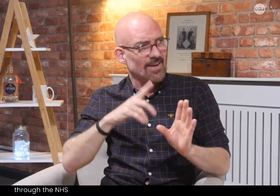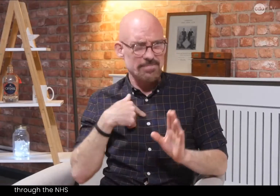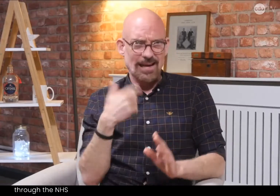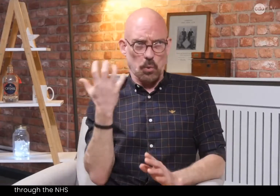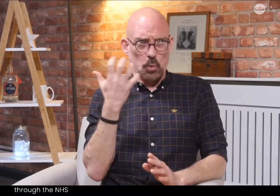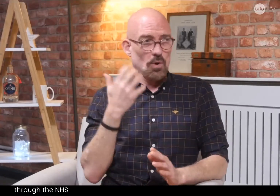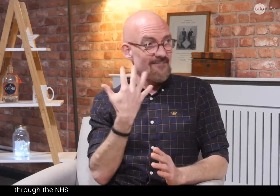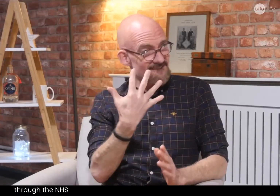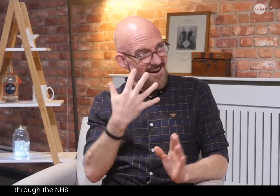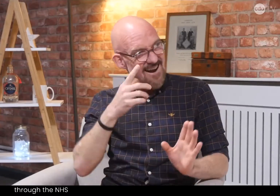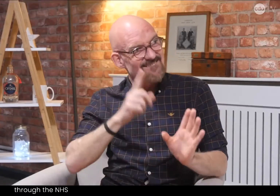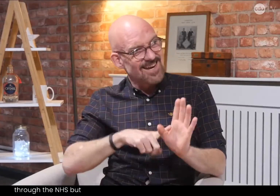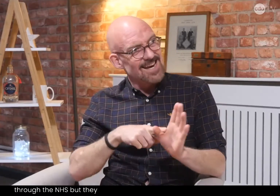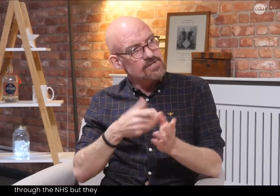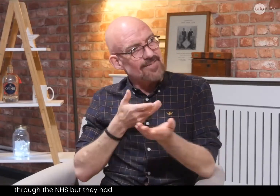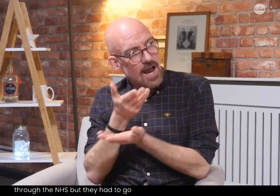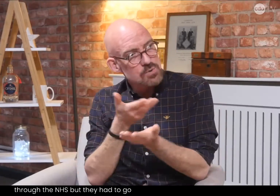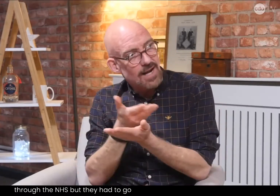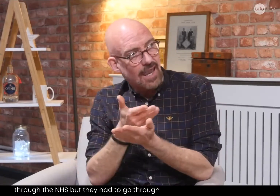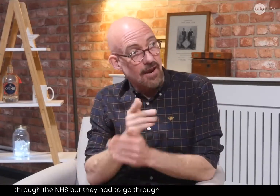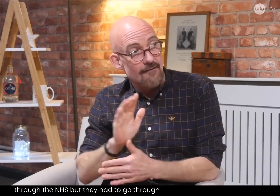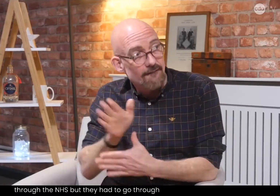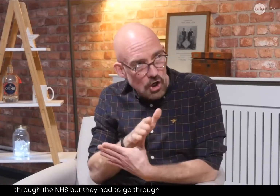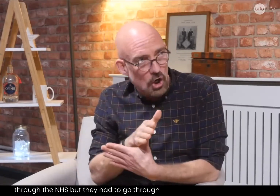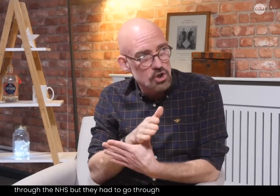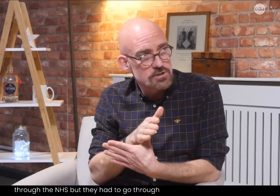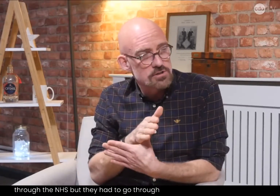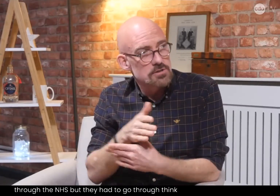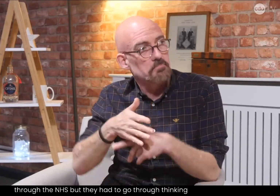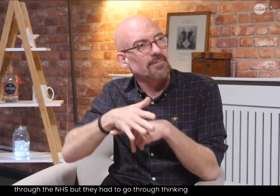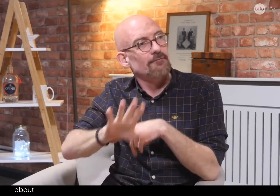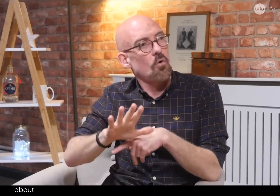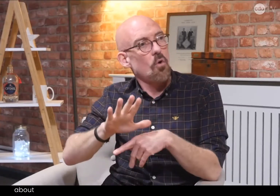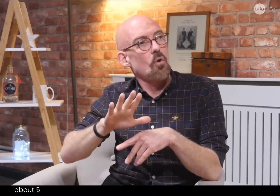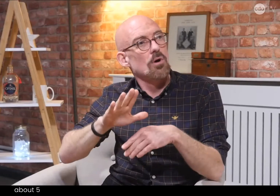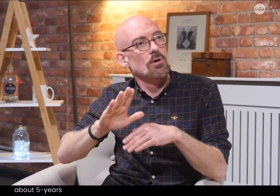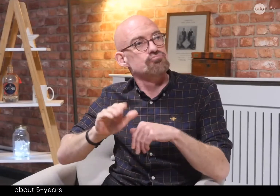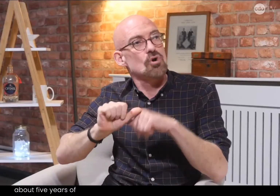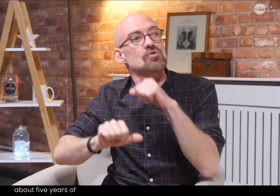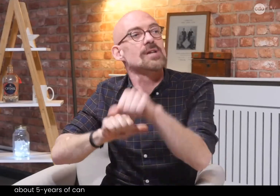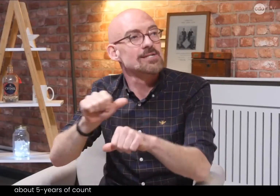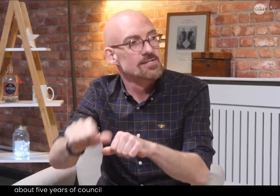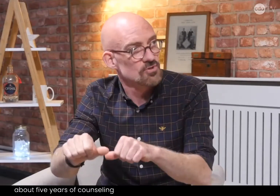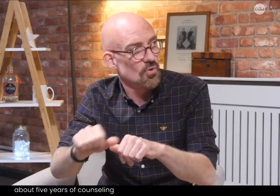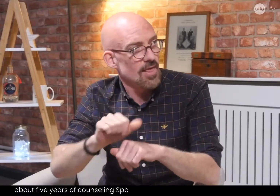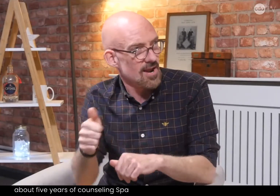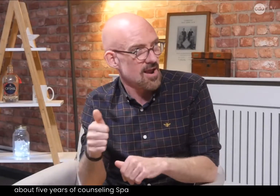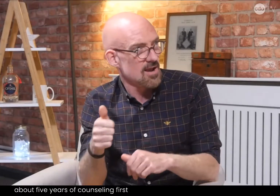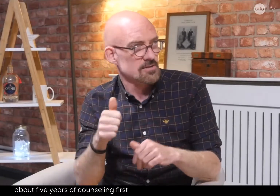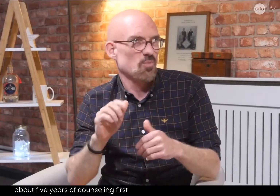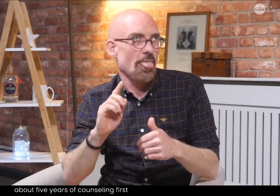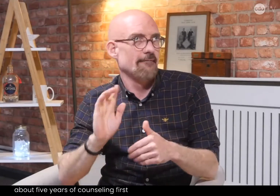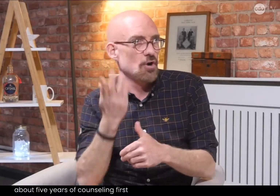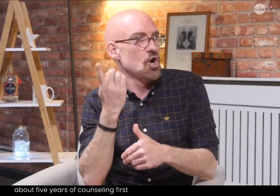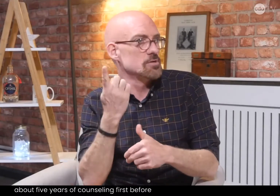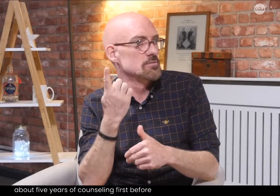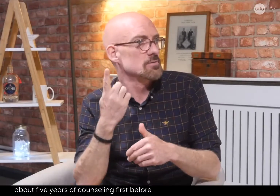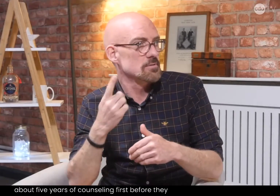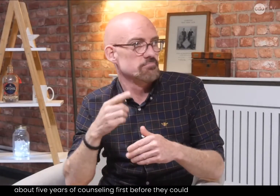had to go through, I'm thinking, about 5 years of counselling first before they could get started on the